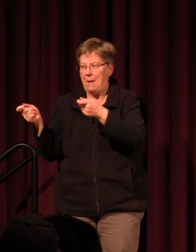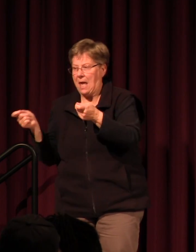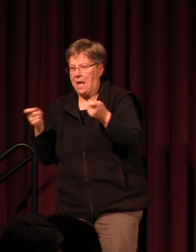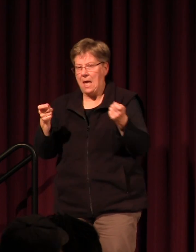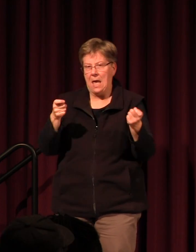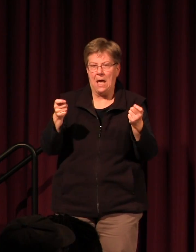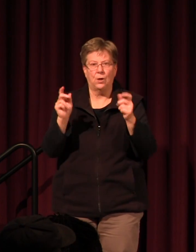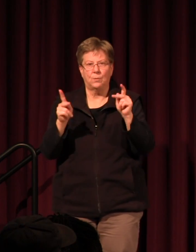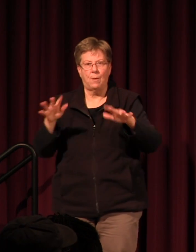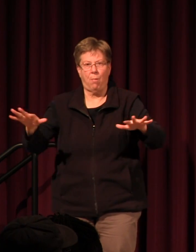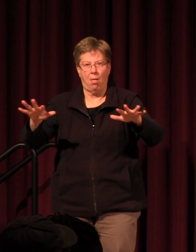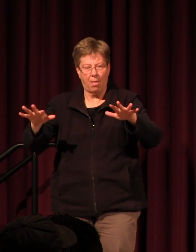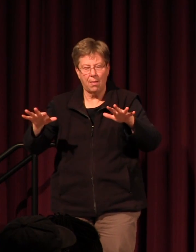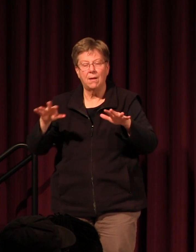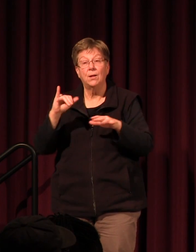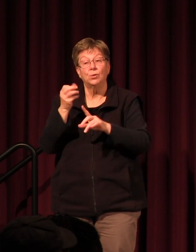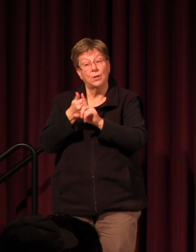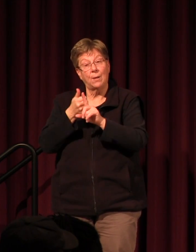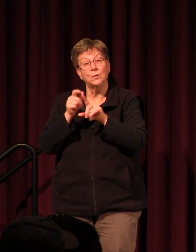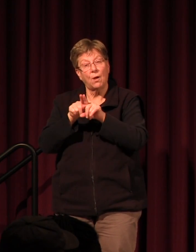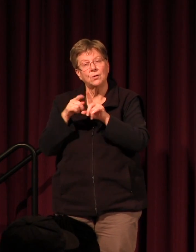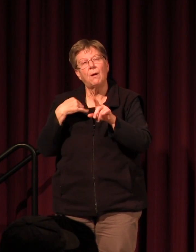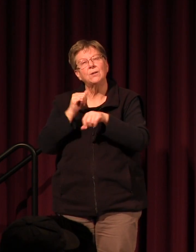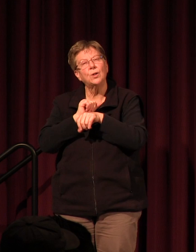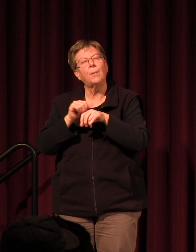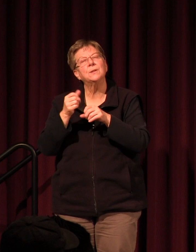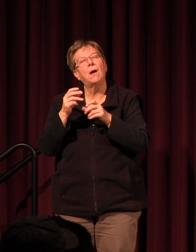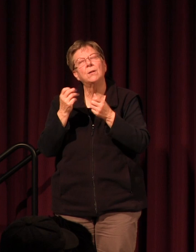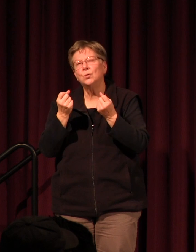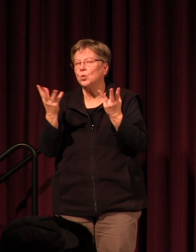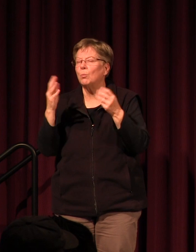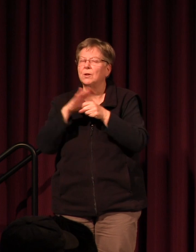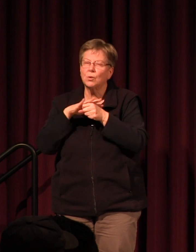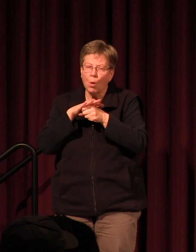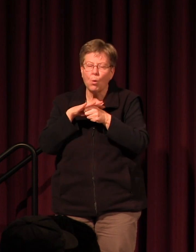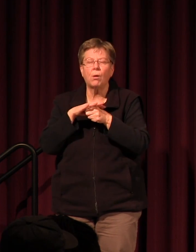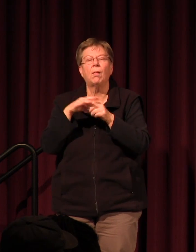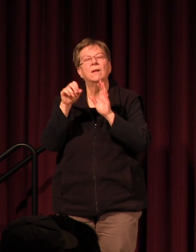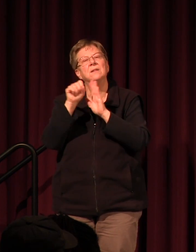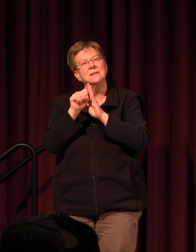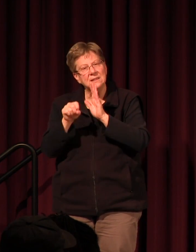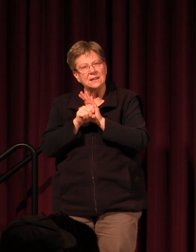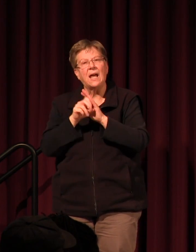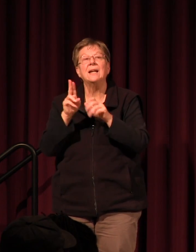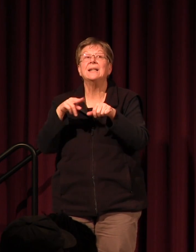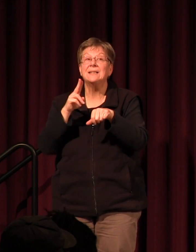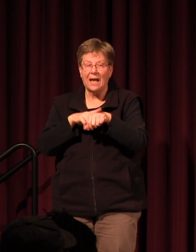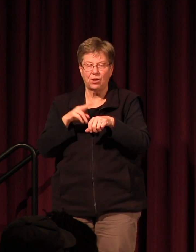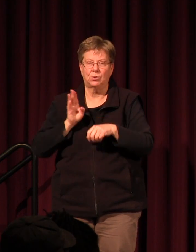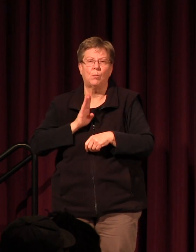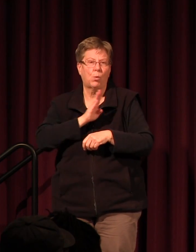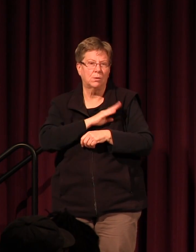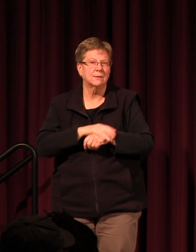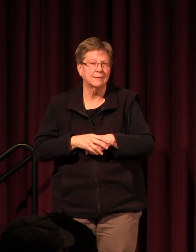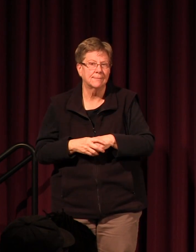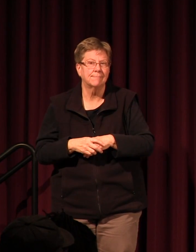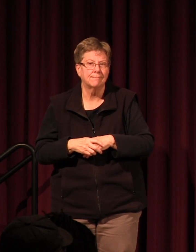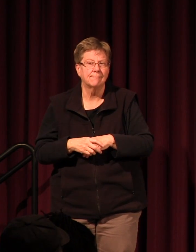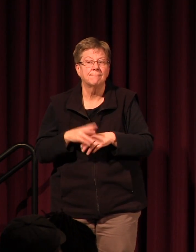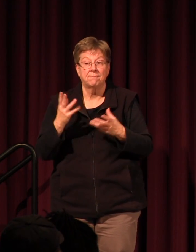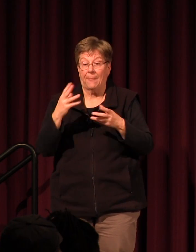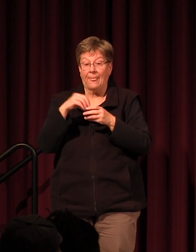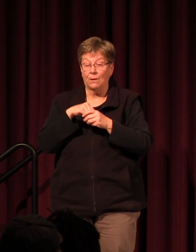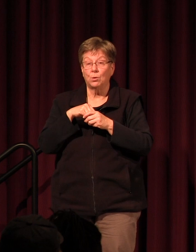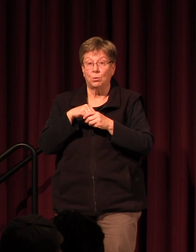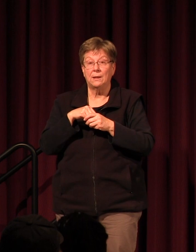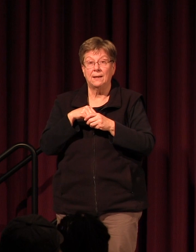the nation. James has also held positions on numerous local, statewide, and national boards of directors, including